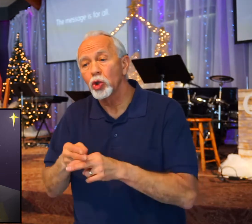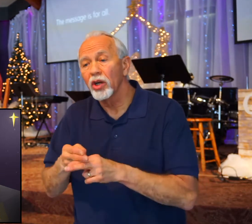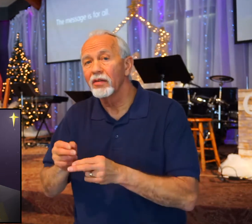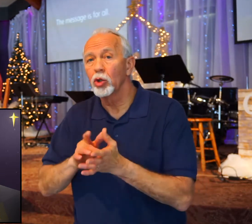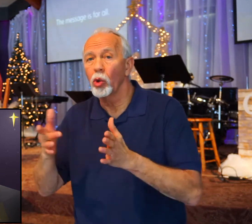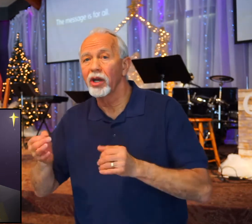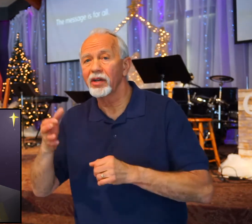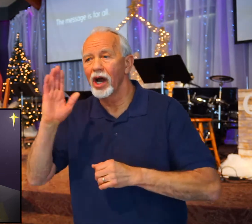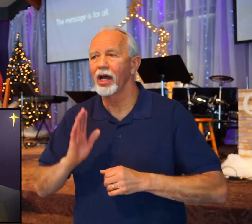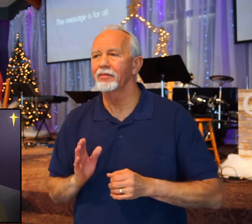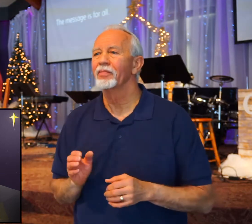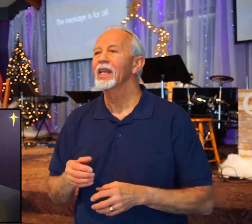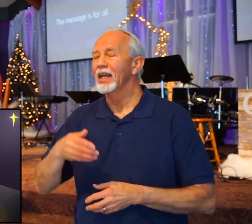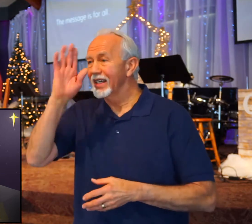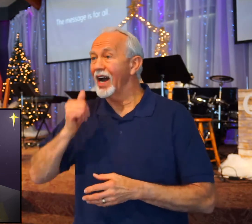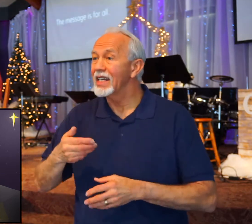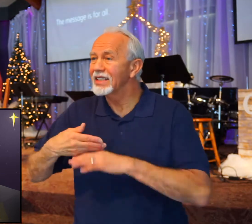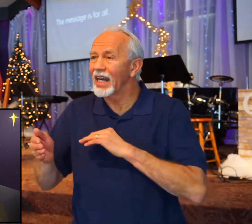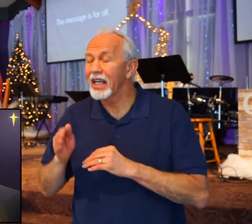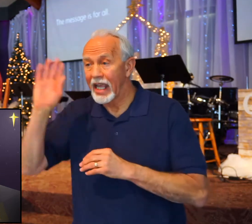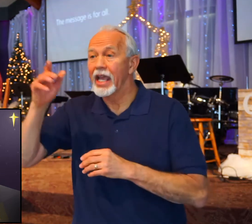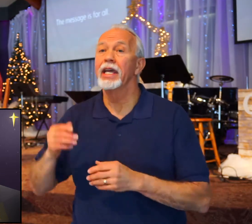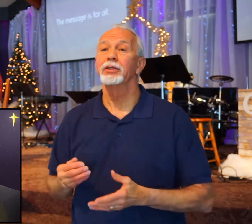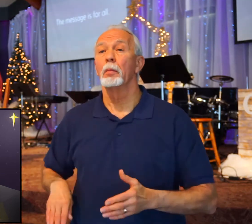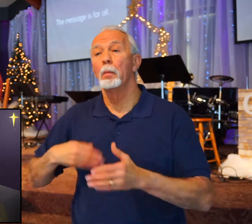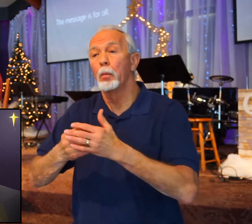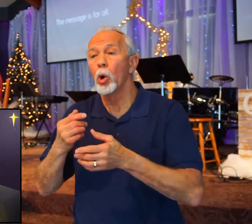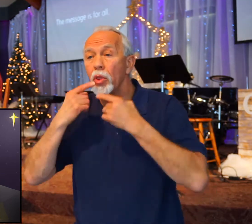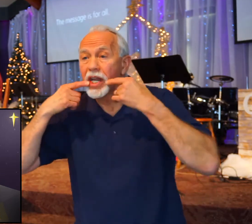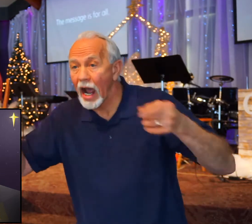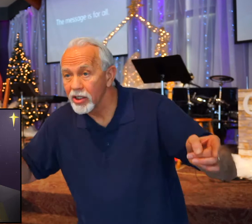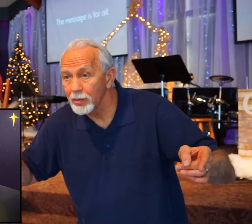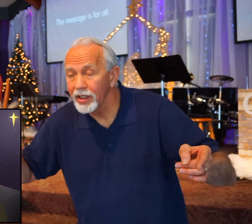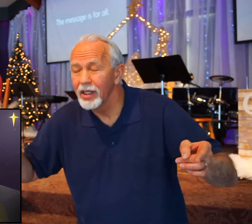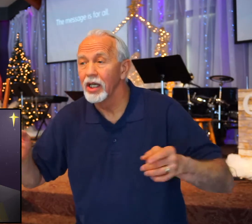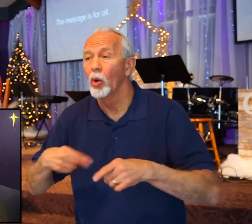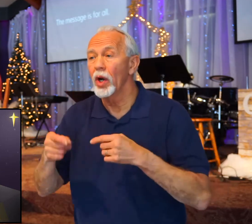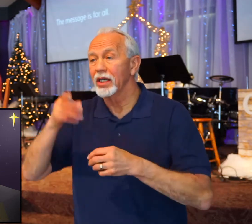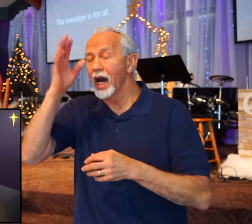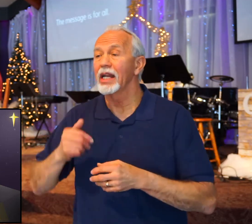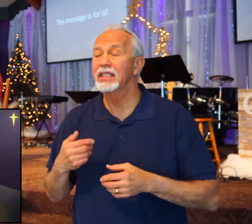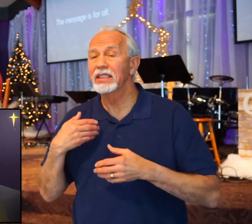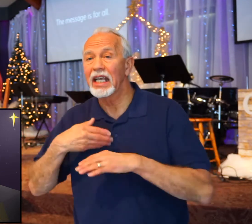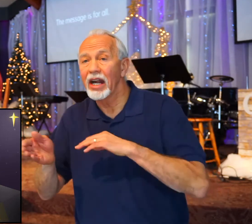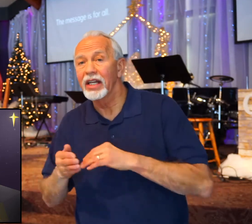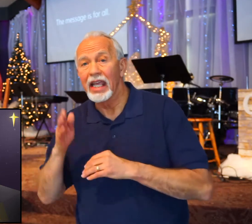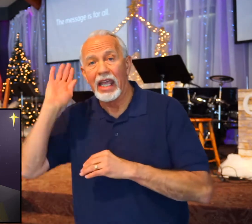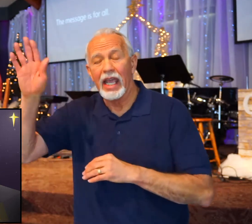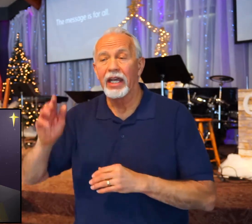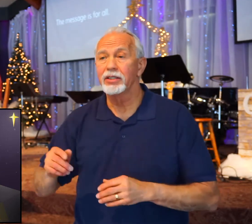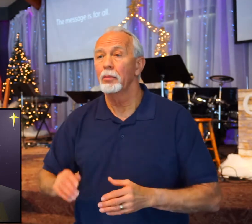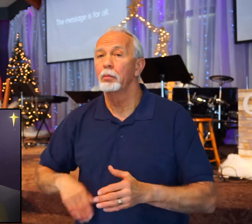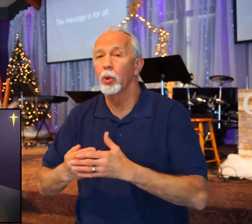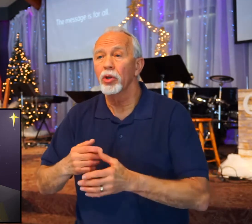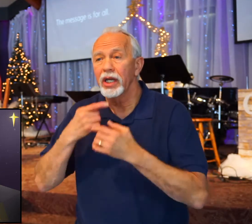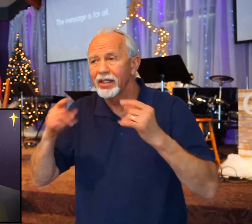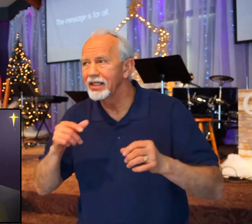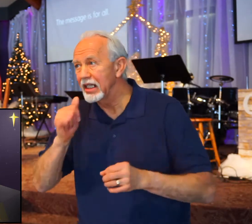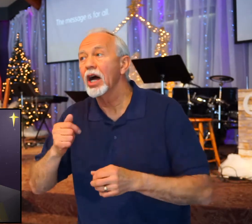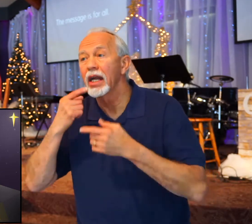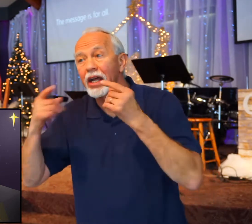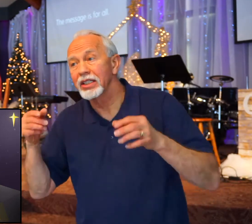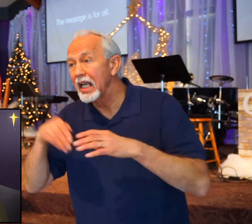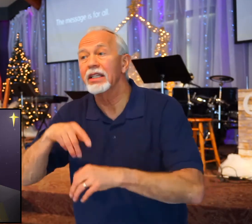point, God sent out His birth announcement. And when God sent out His birth announcement, He did not announce it in the